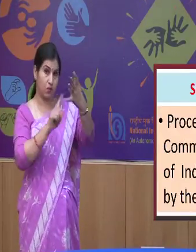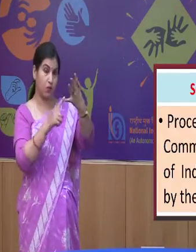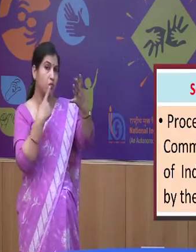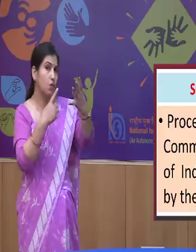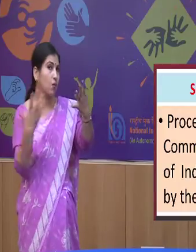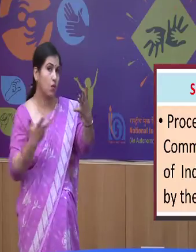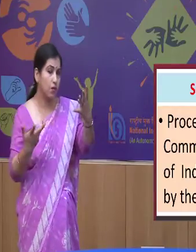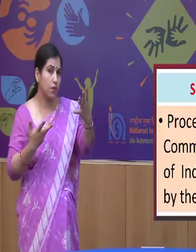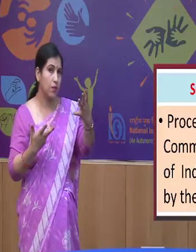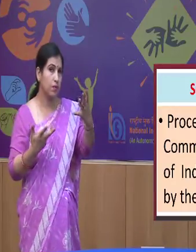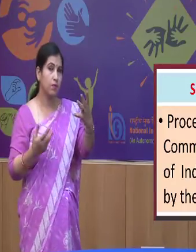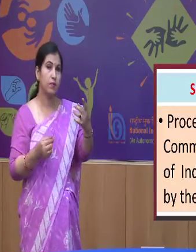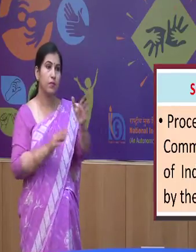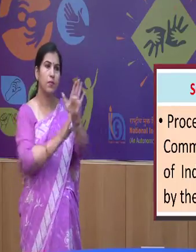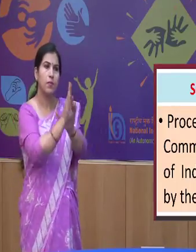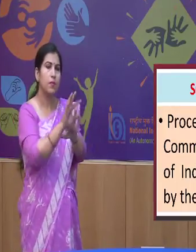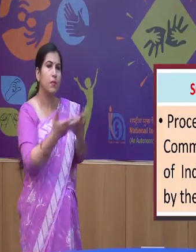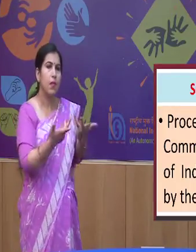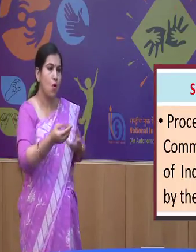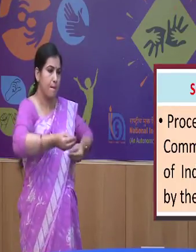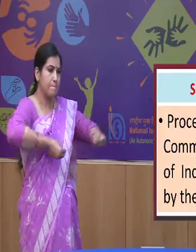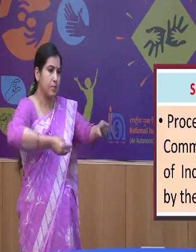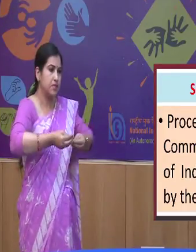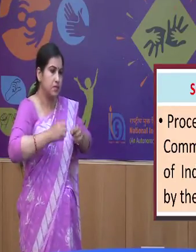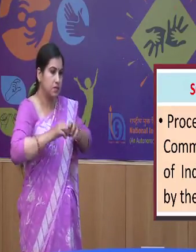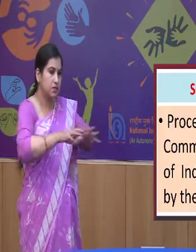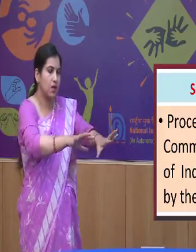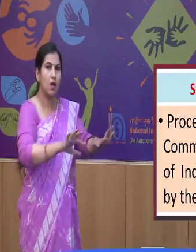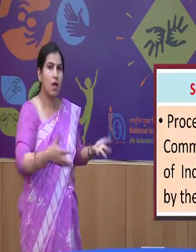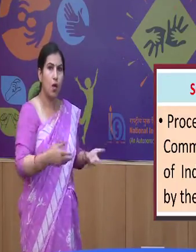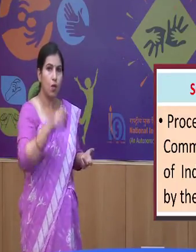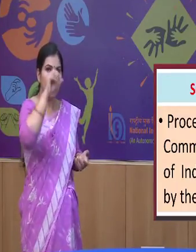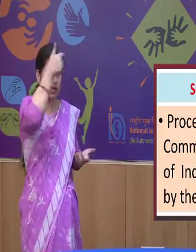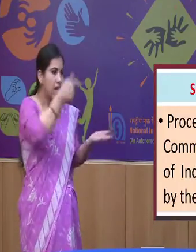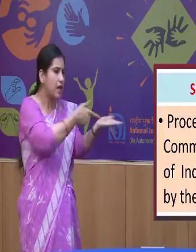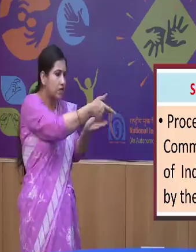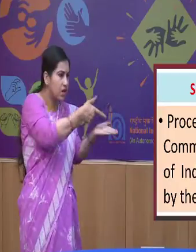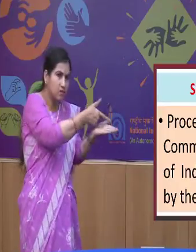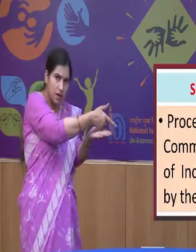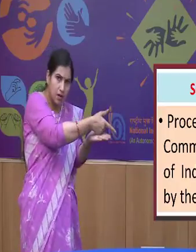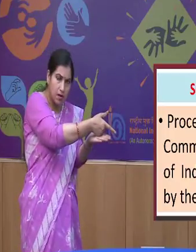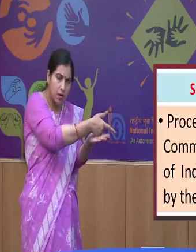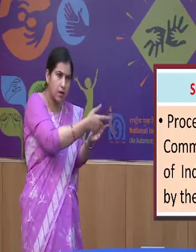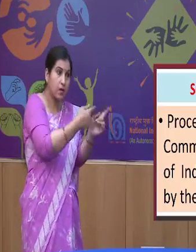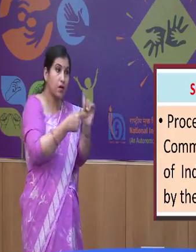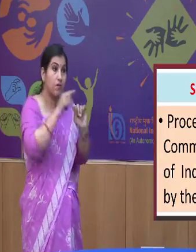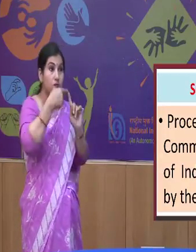Fourth point, we discussed about the process of commercialization of Indian agriculture by